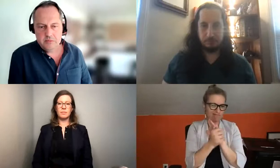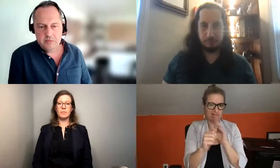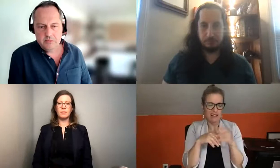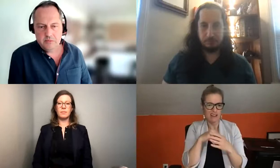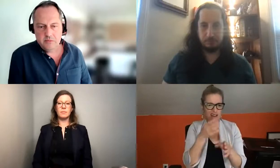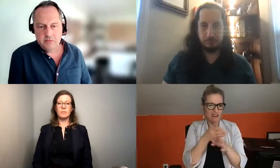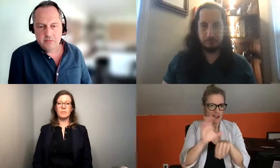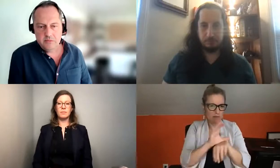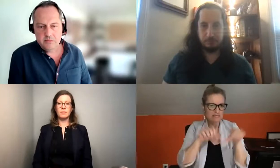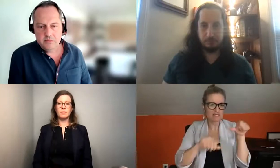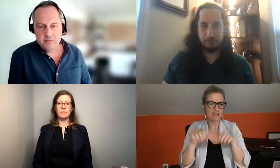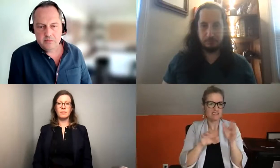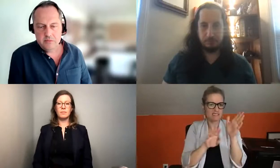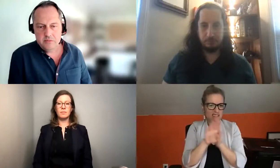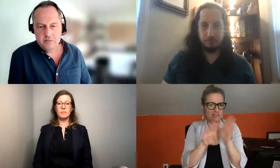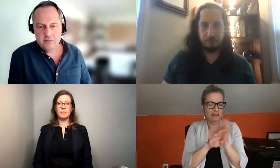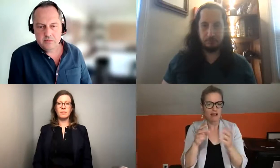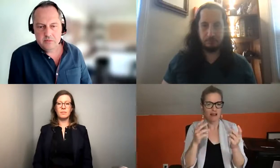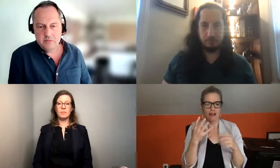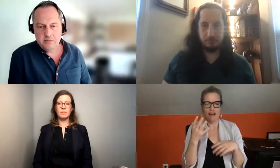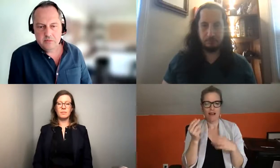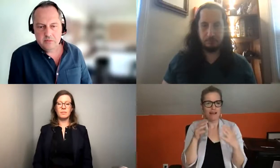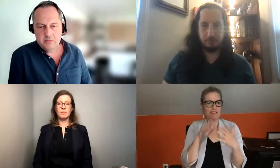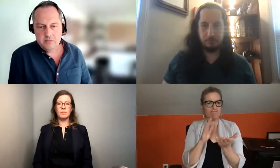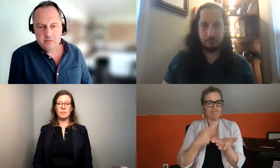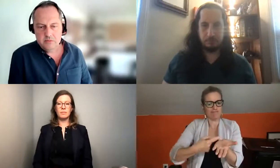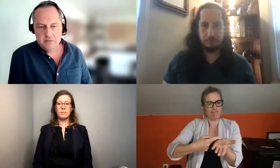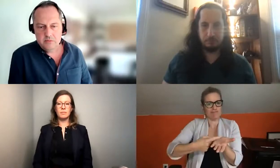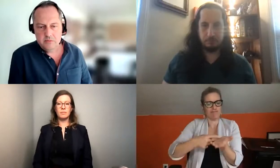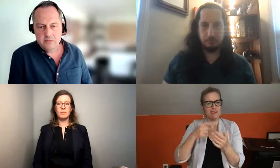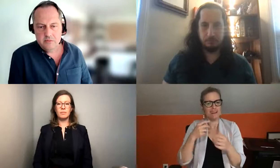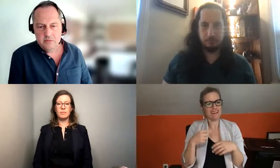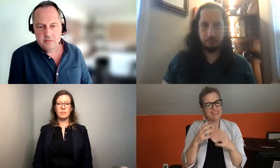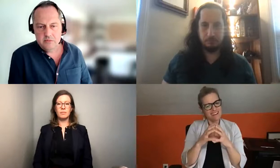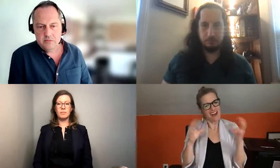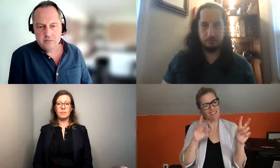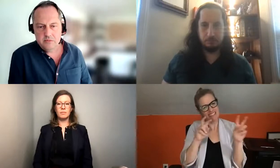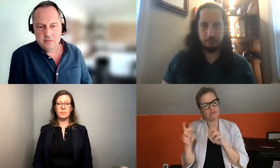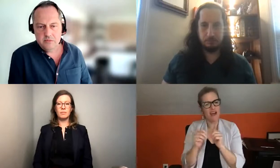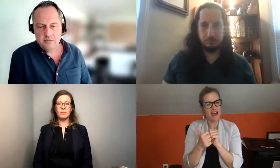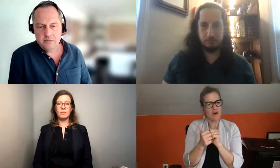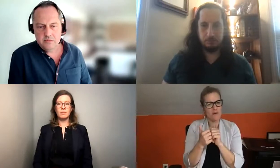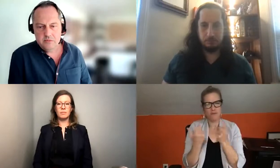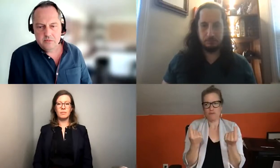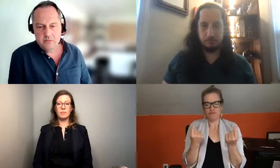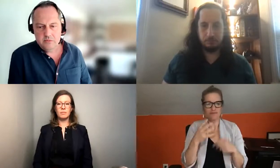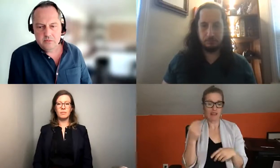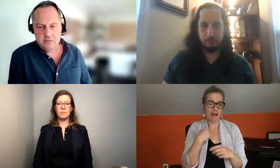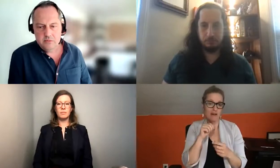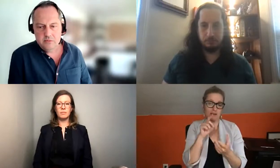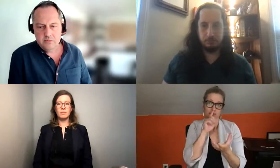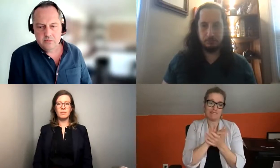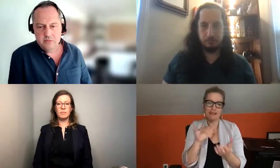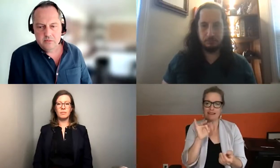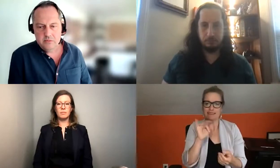kind of conversations and dialogues often, where people who are experts in these variety of fields are able to get together in computer vision,